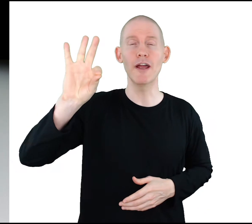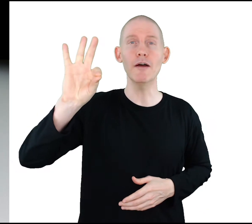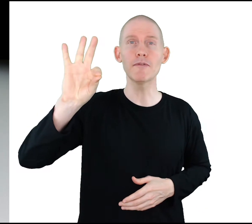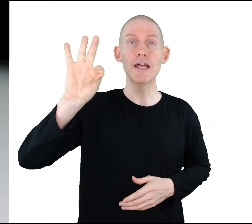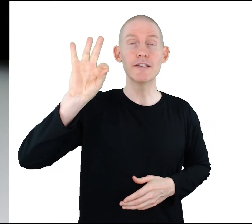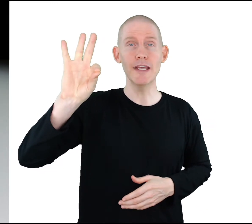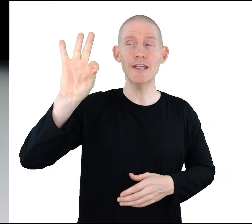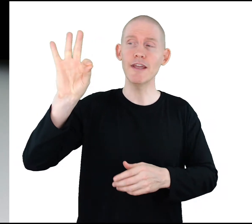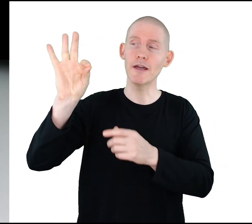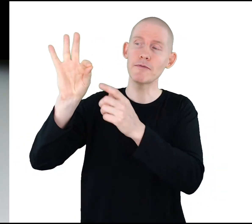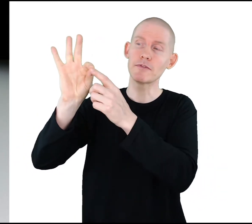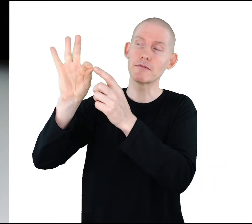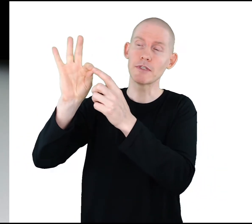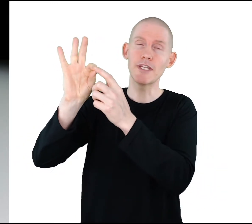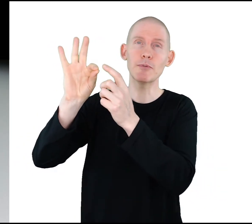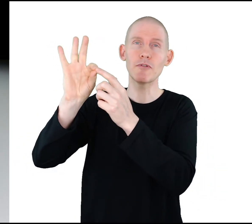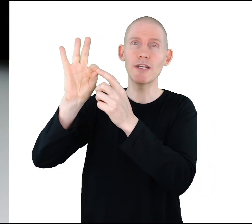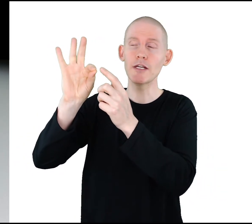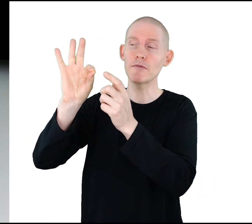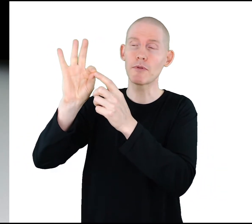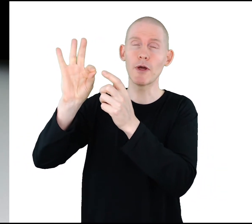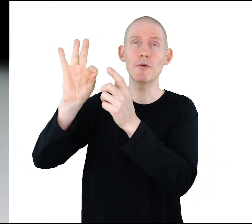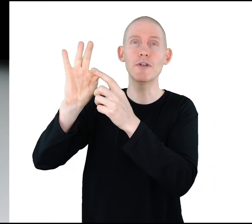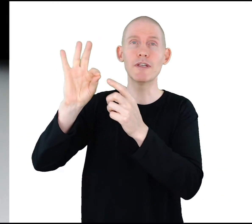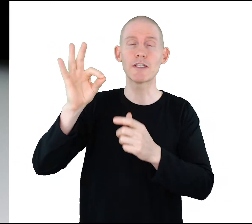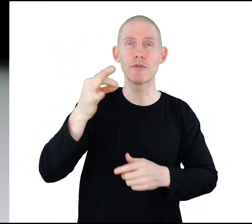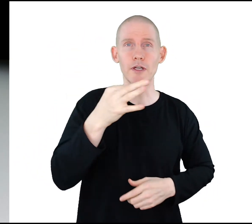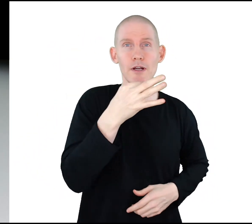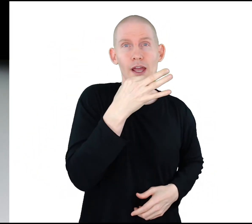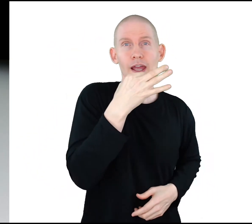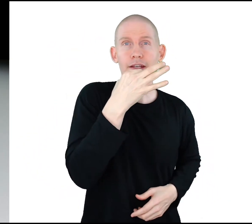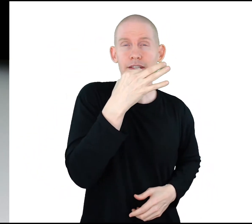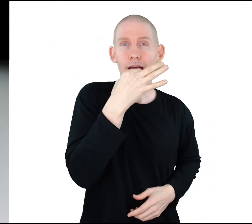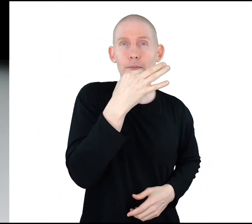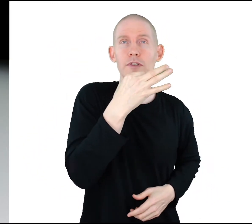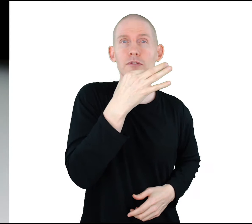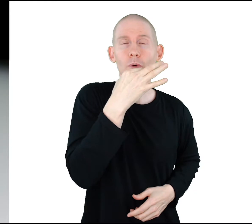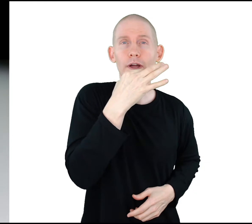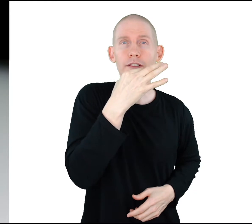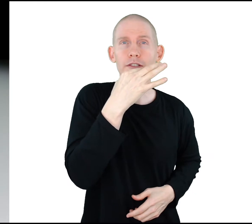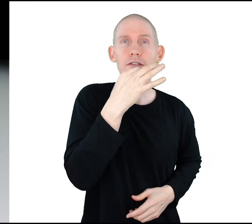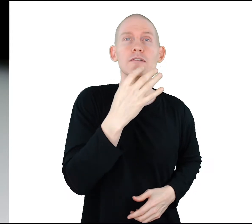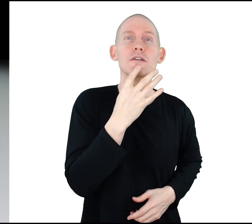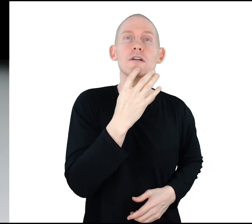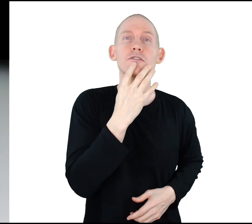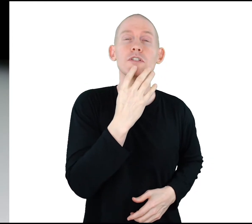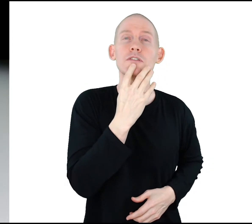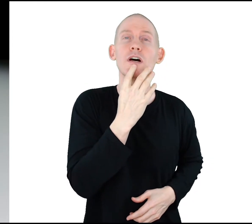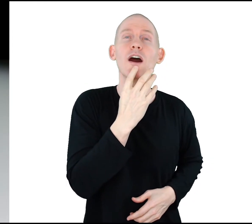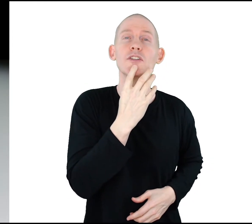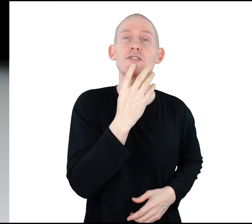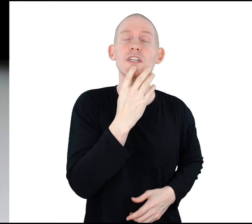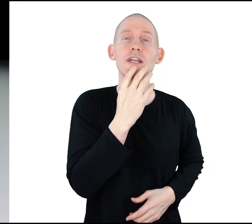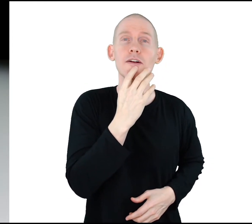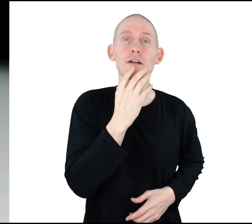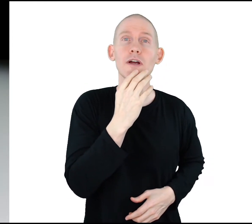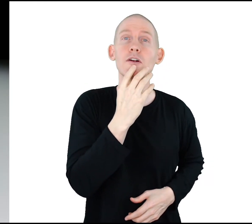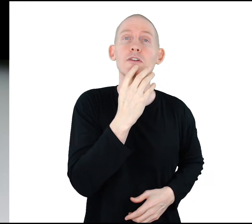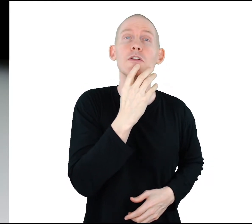F. Taking the F, the tips right here of your thumb and your index finger, and tapping twice just on your chin area, right, or a little bit